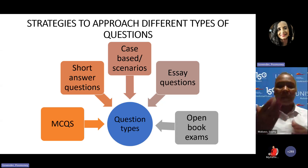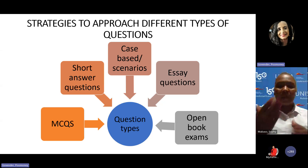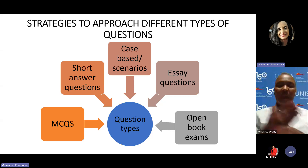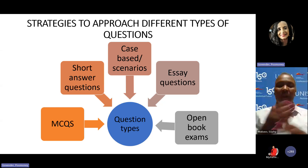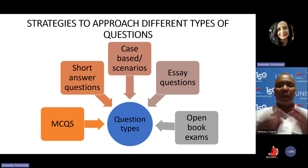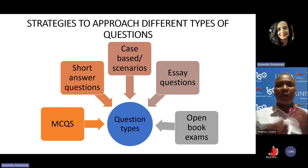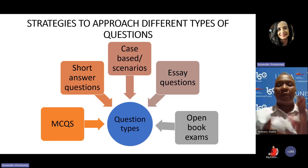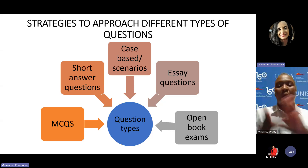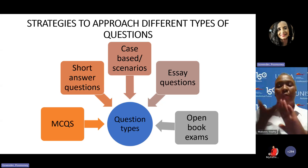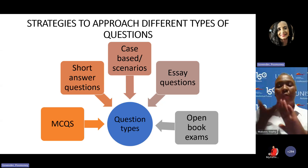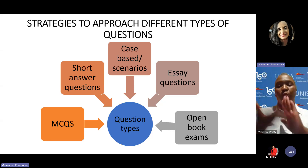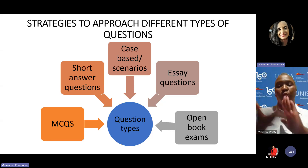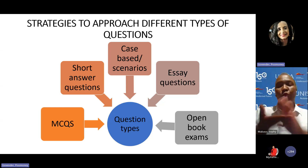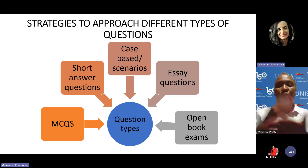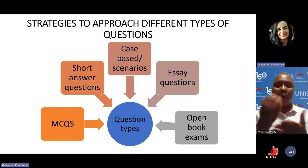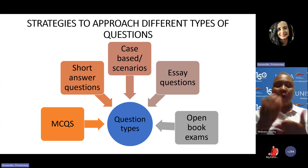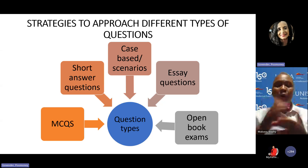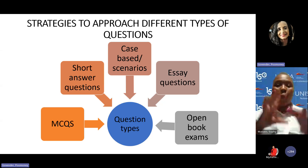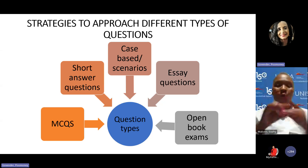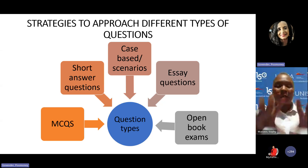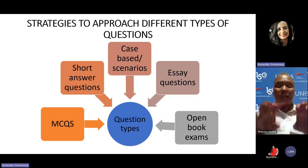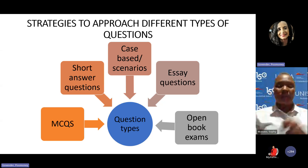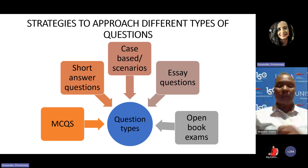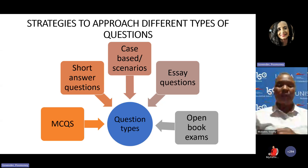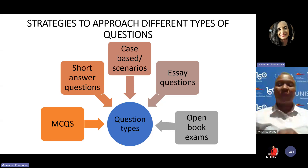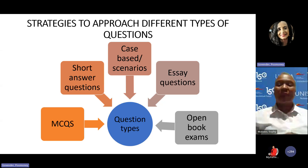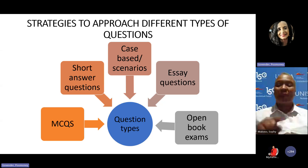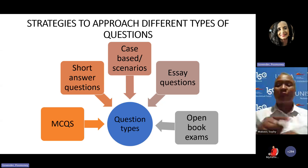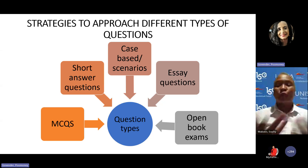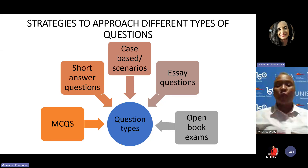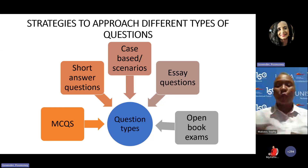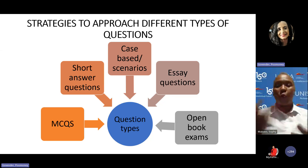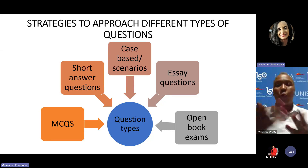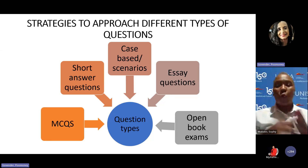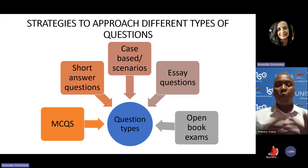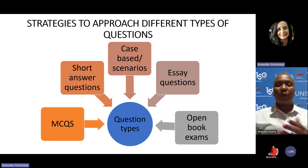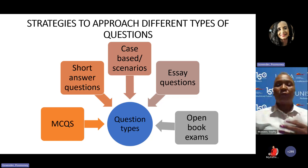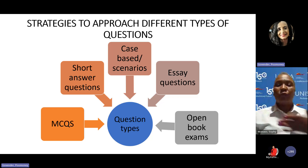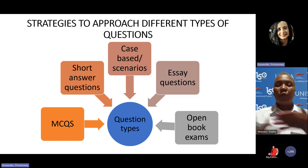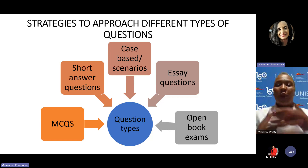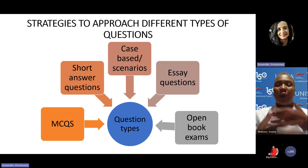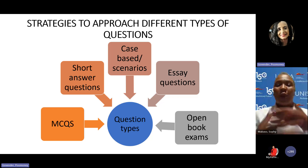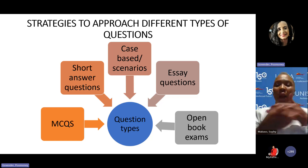take-home exams. And this is where you will download your question paper,